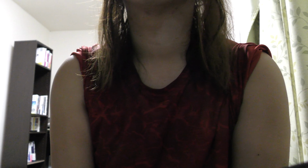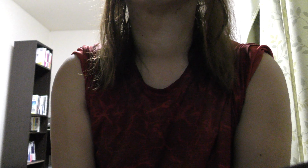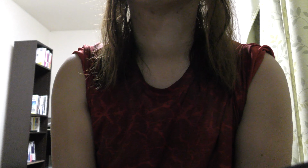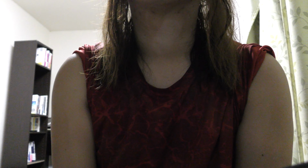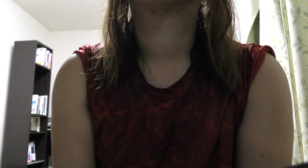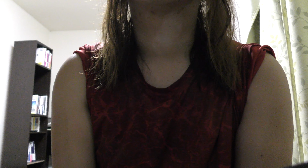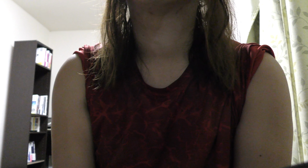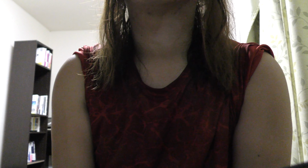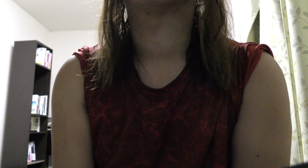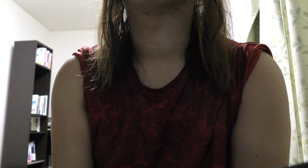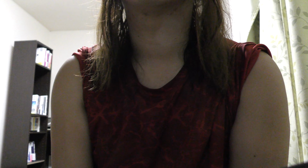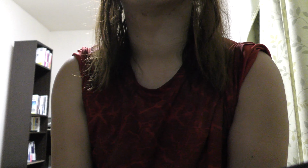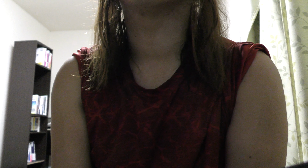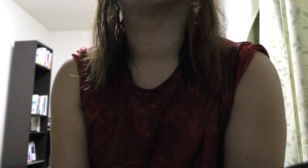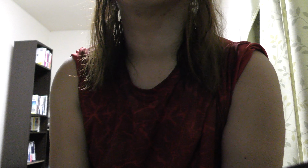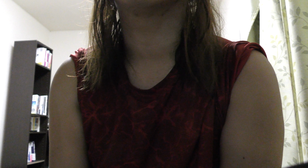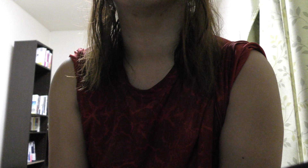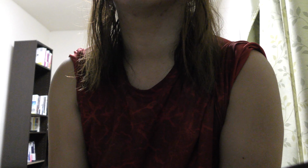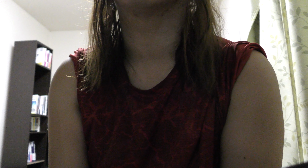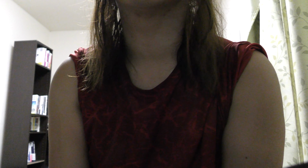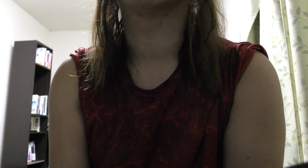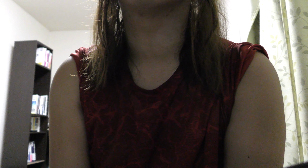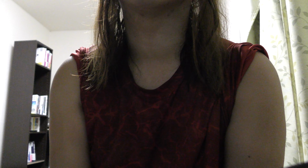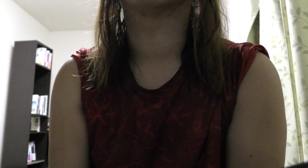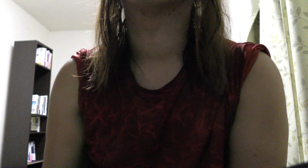We will be right at